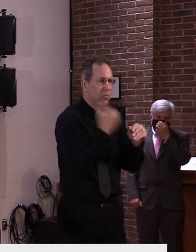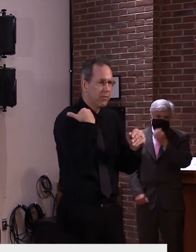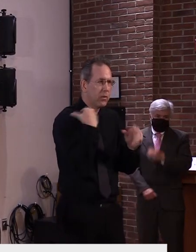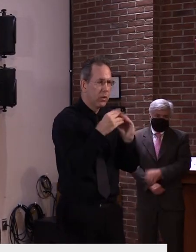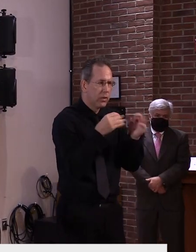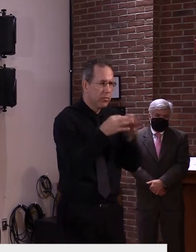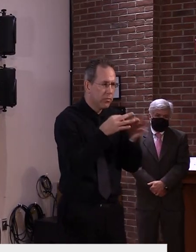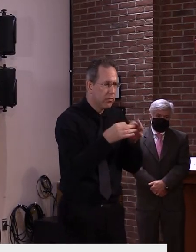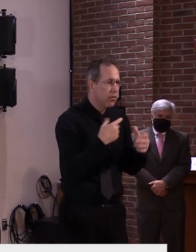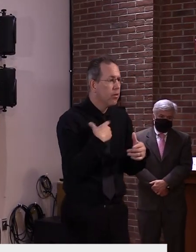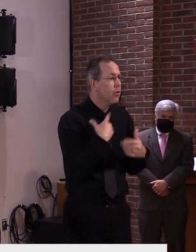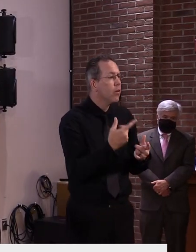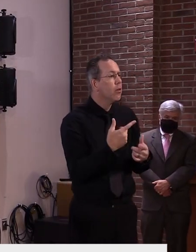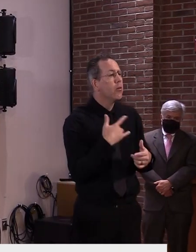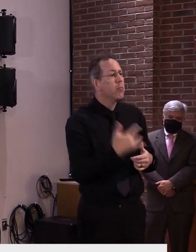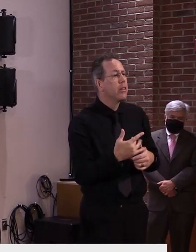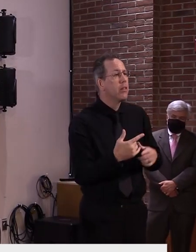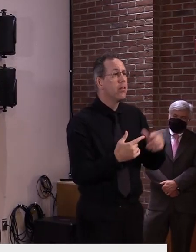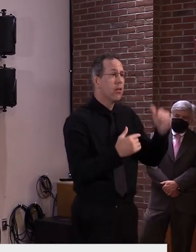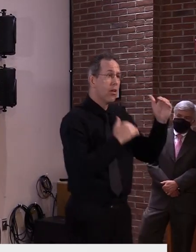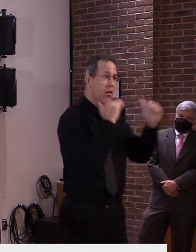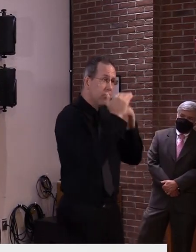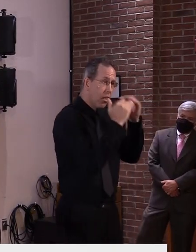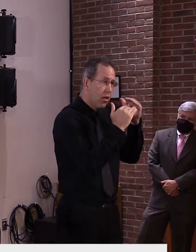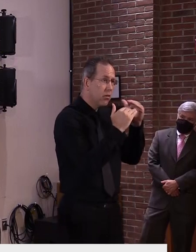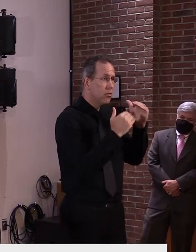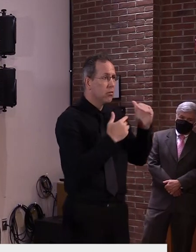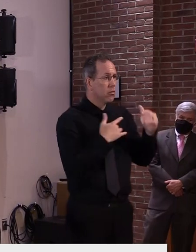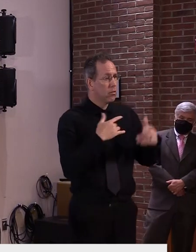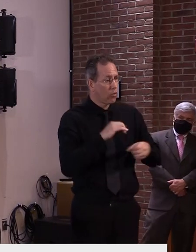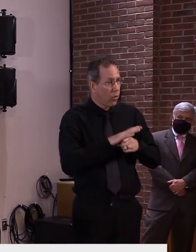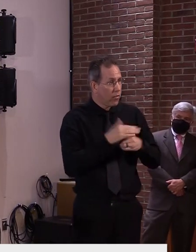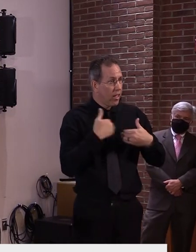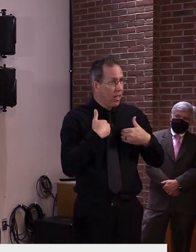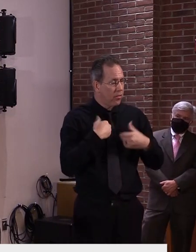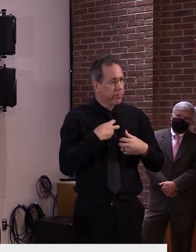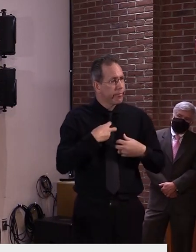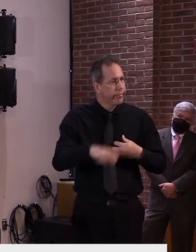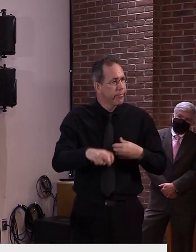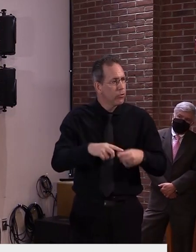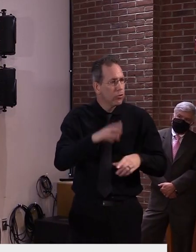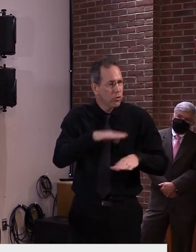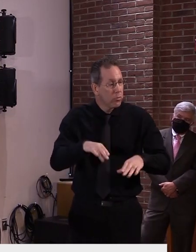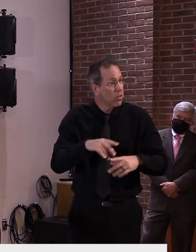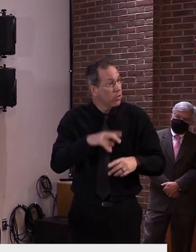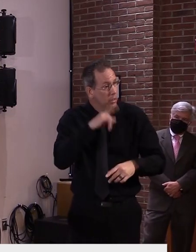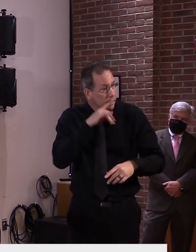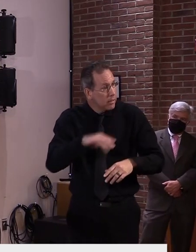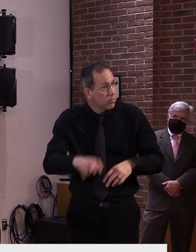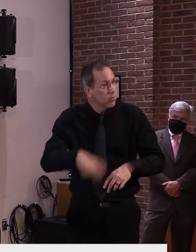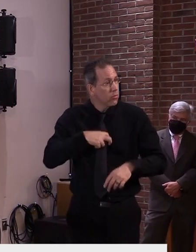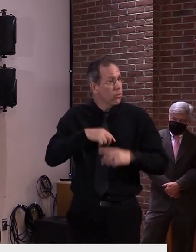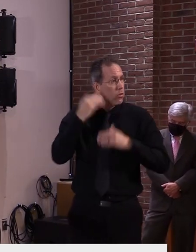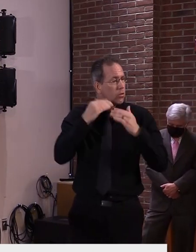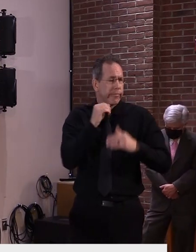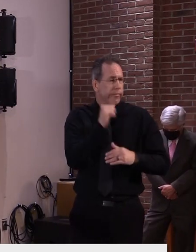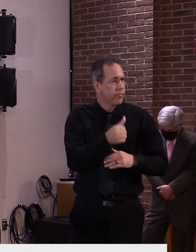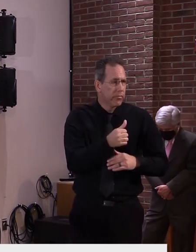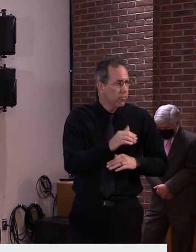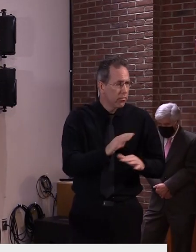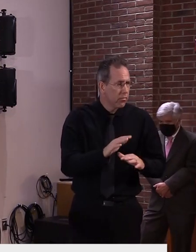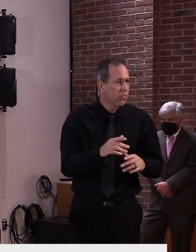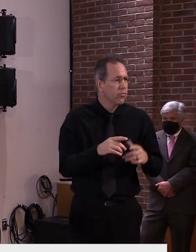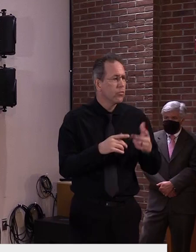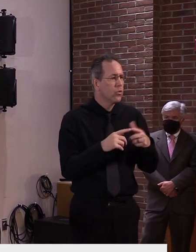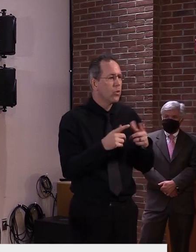to child and not child to adult, whether we're talking about child care or kindergarten through grade six. That seems to